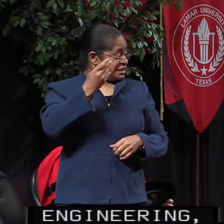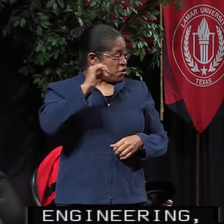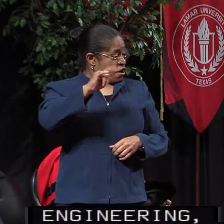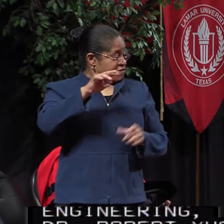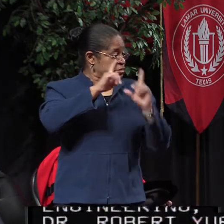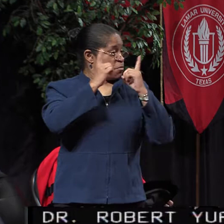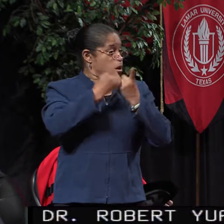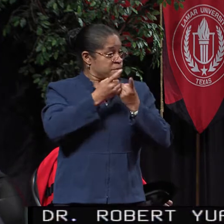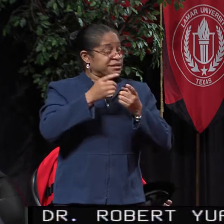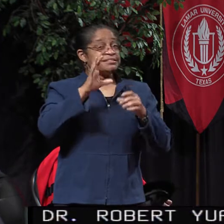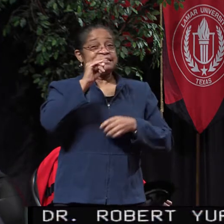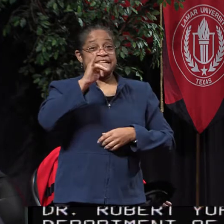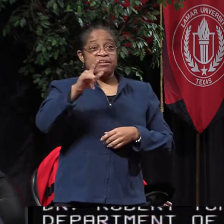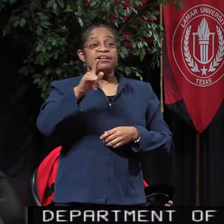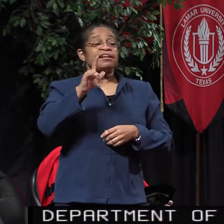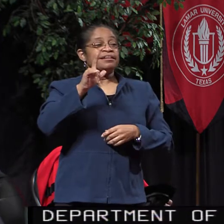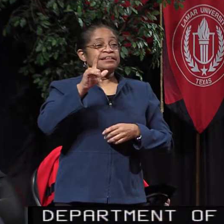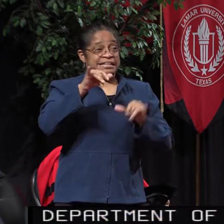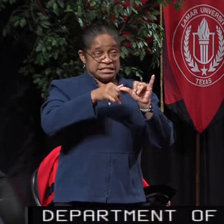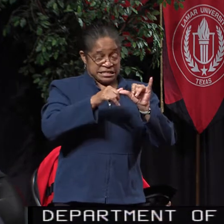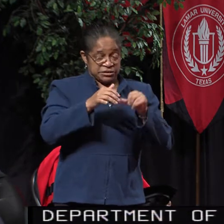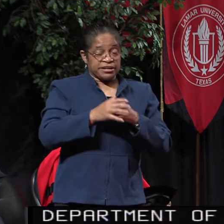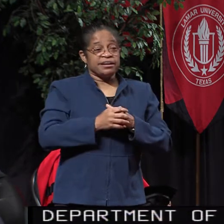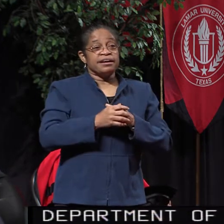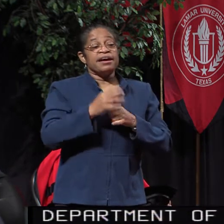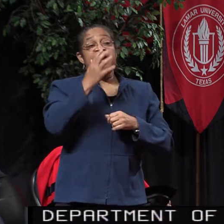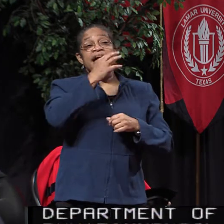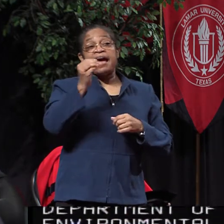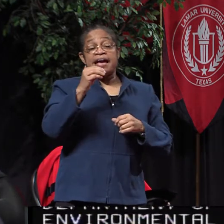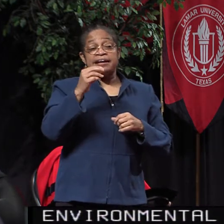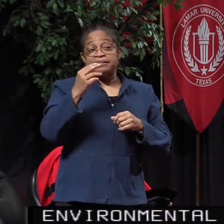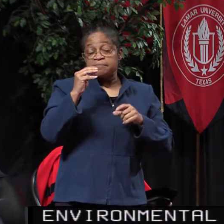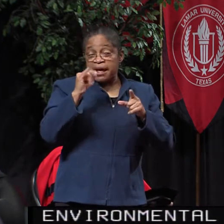the Department of Civil and Environmental Engineering, Dr. Harley